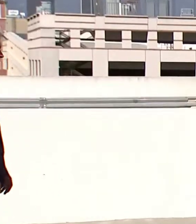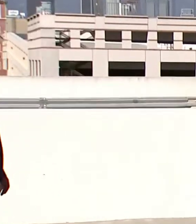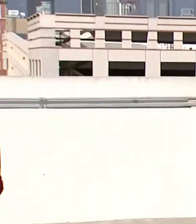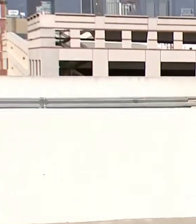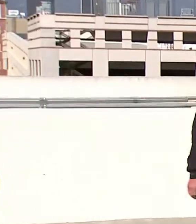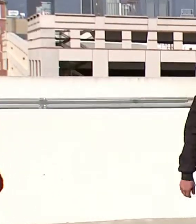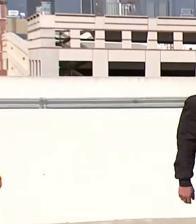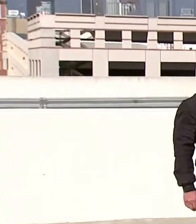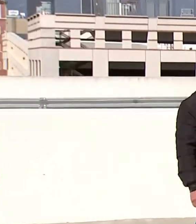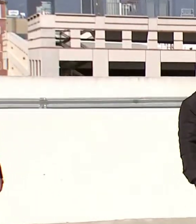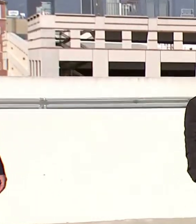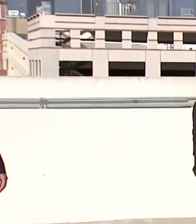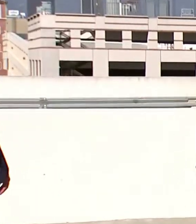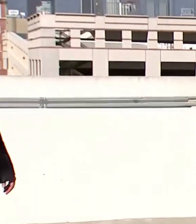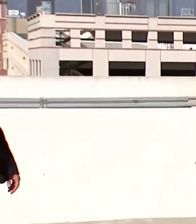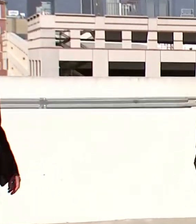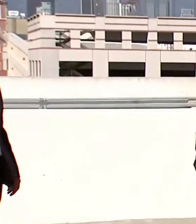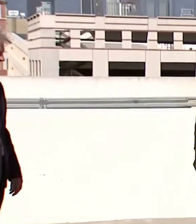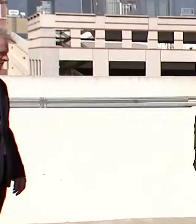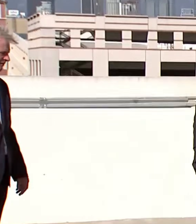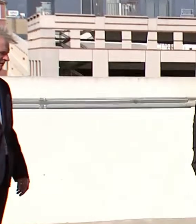Yeah. See, that was my introduction of him. It's all good.